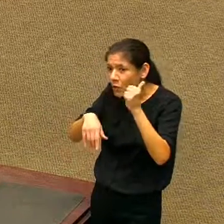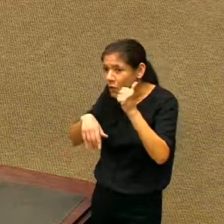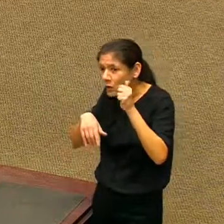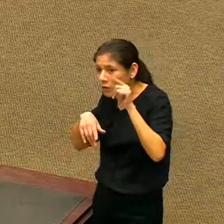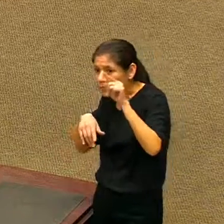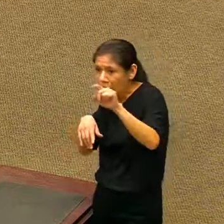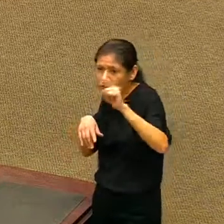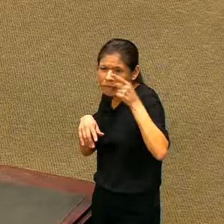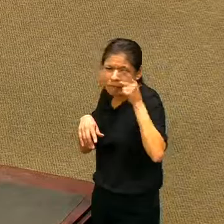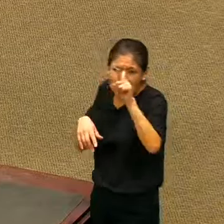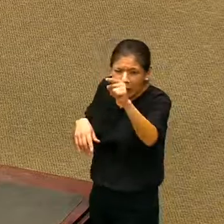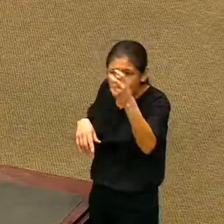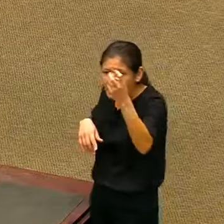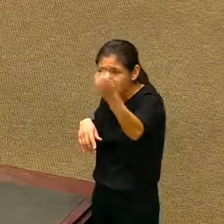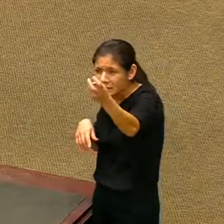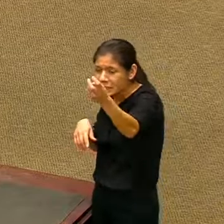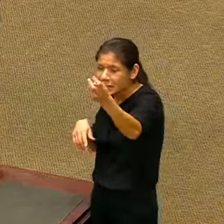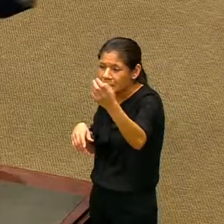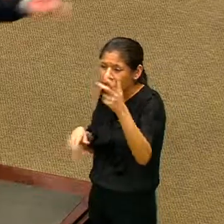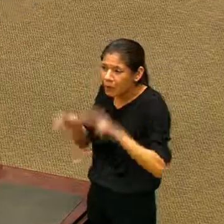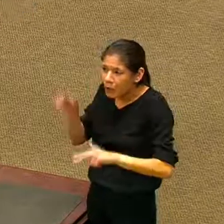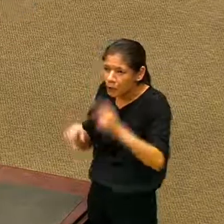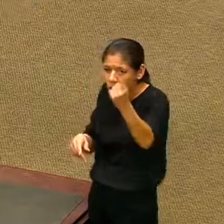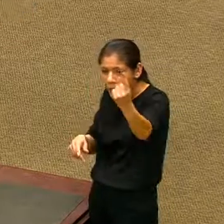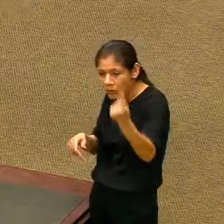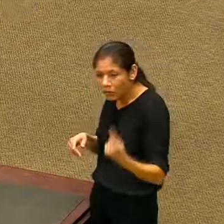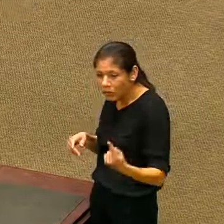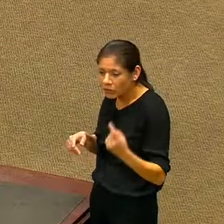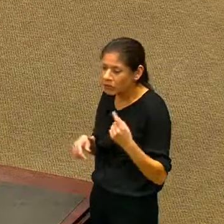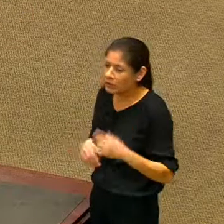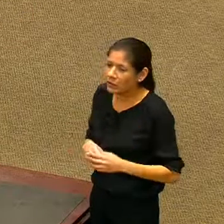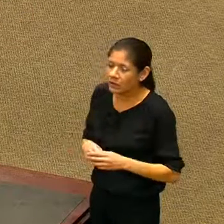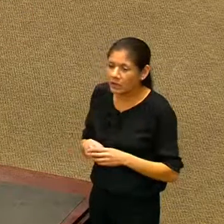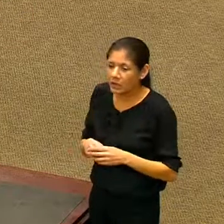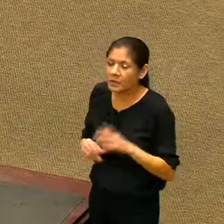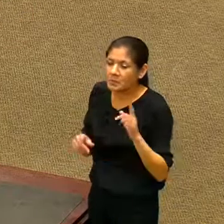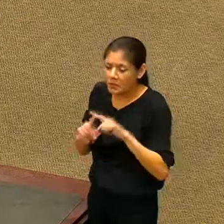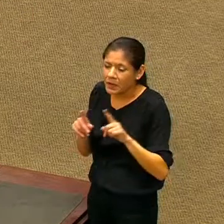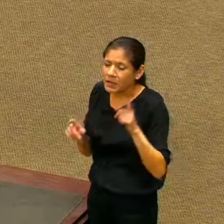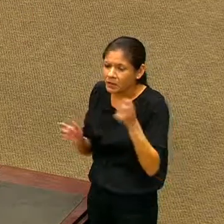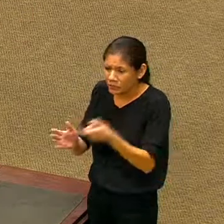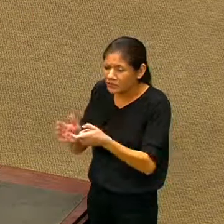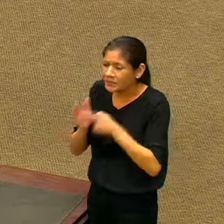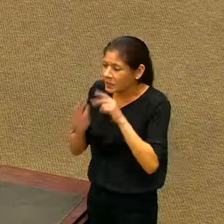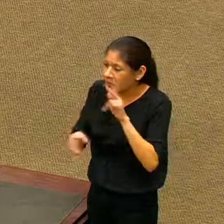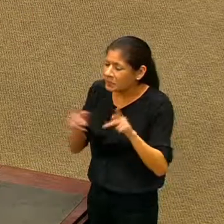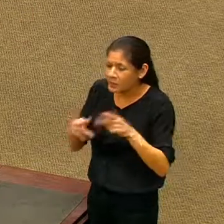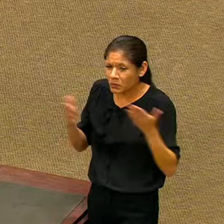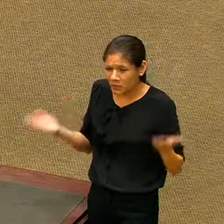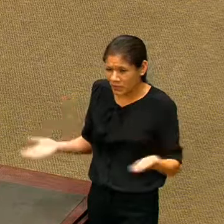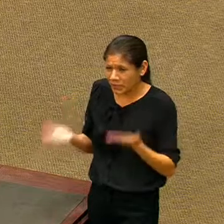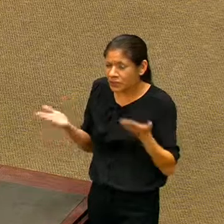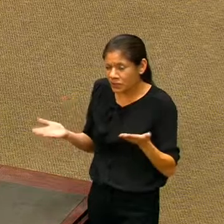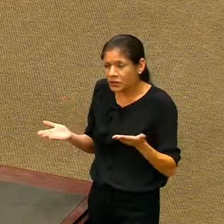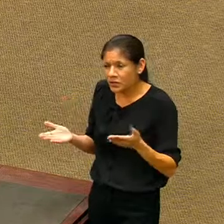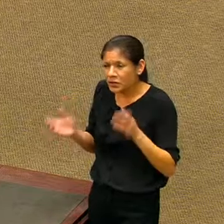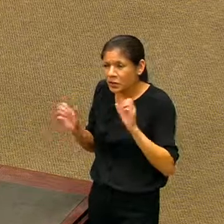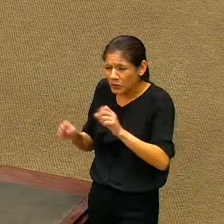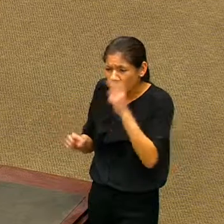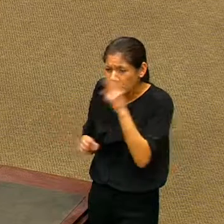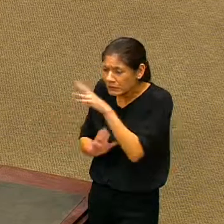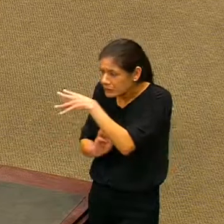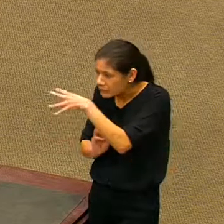of the awkward come down or through this way. But we do need the folks down here where we can capture